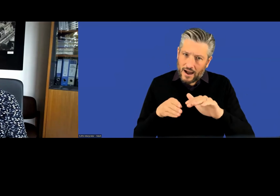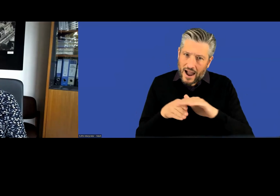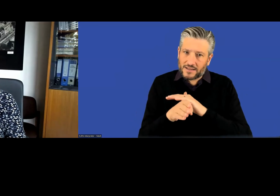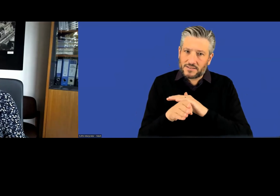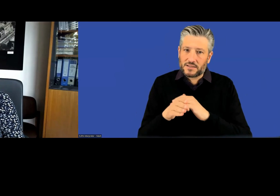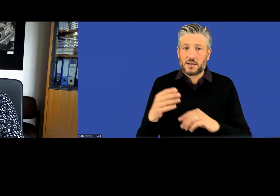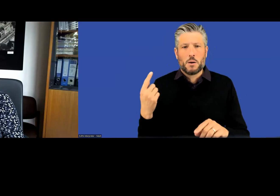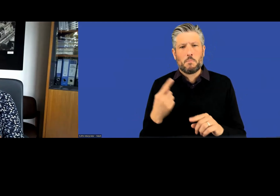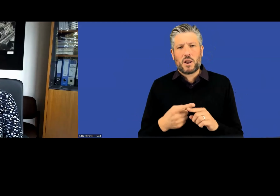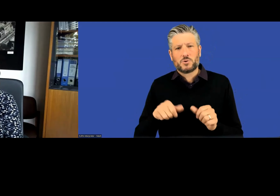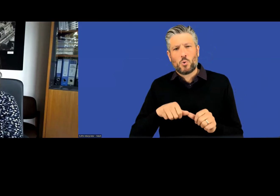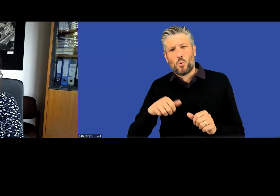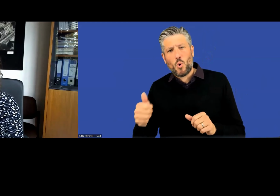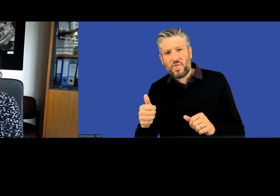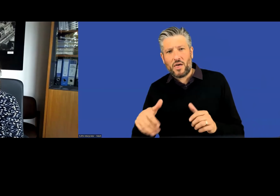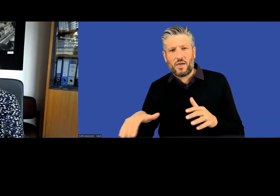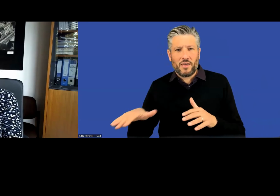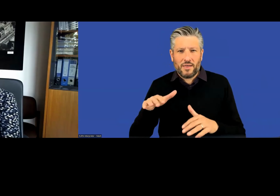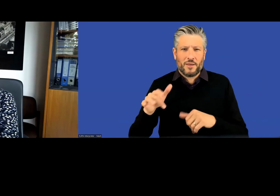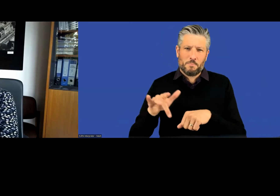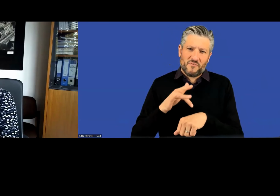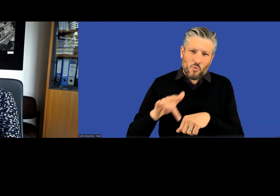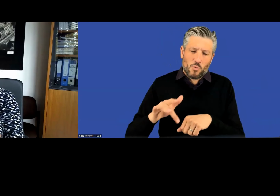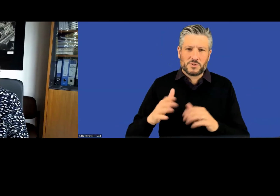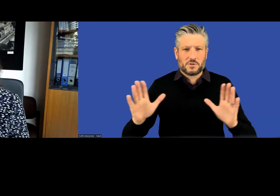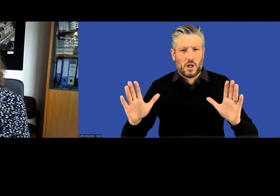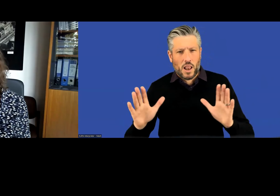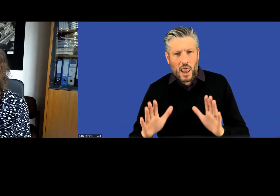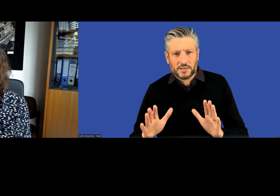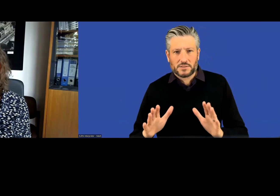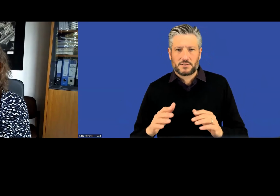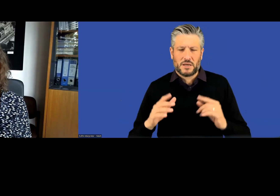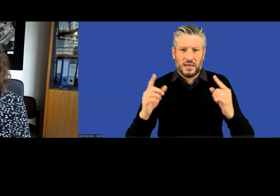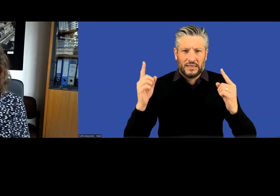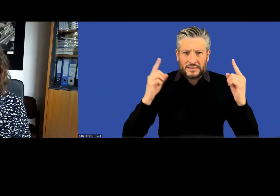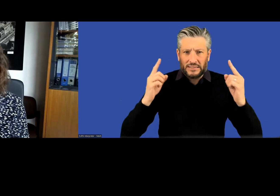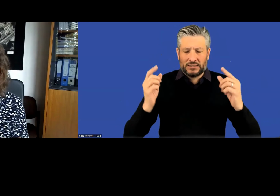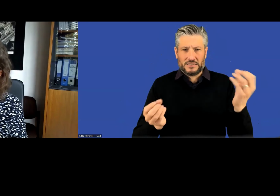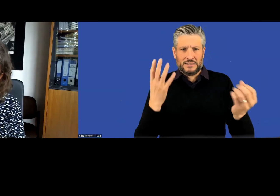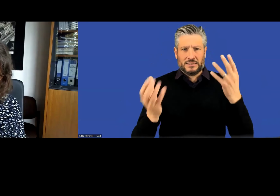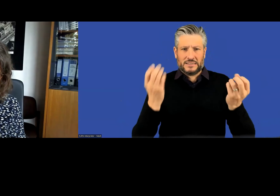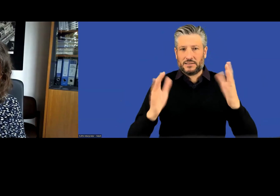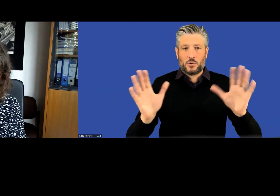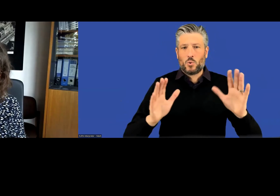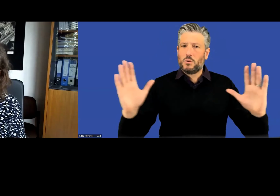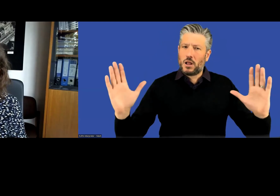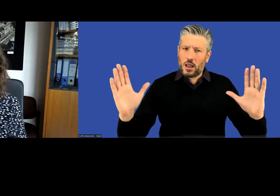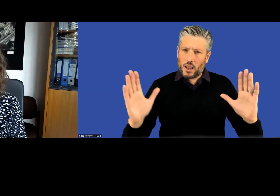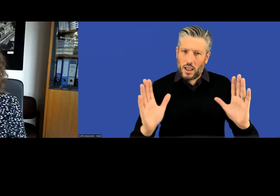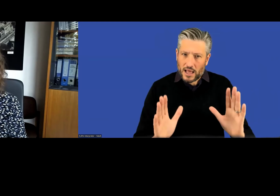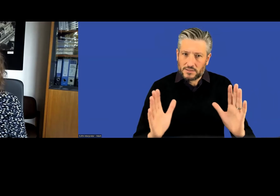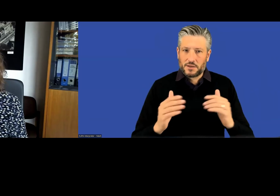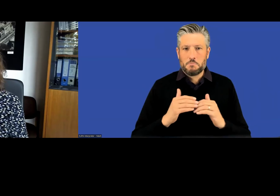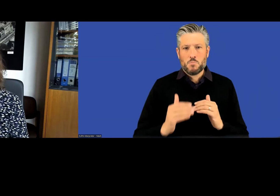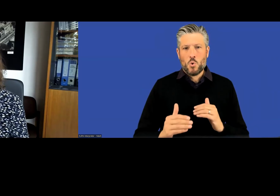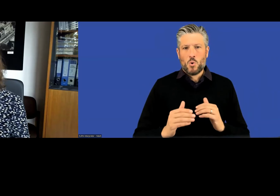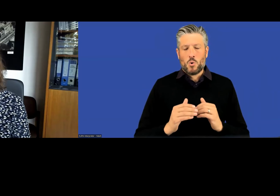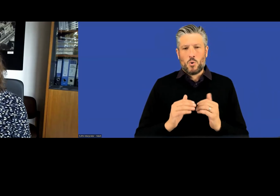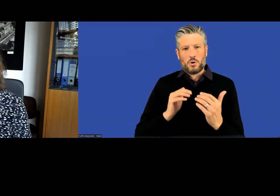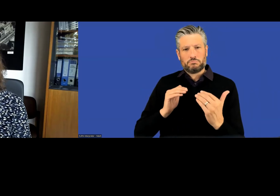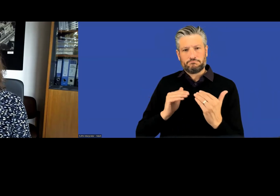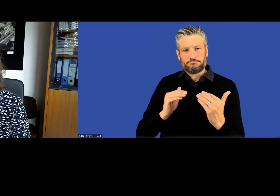movement in the auditorium, re-entry when necessary, offering a chill space for those who have overload and need time away from the performance,